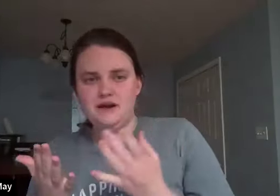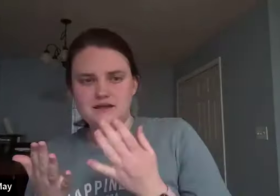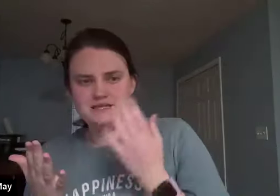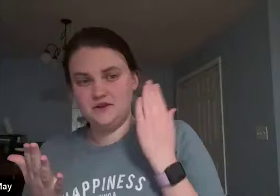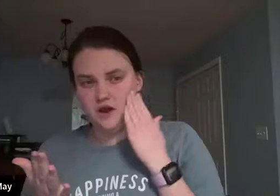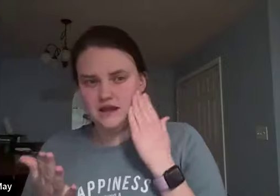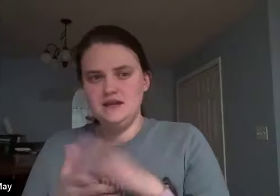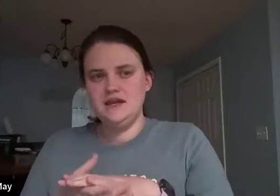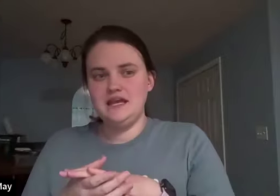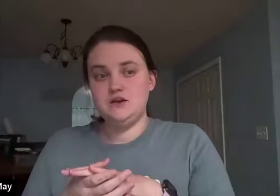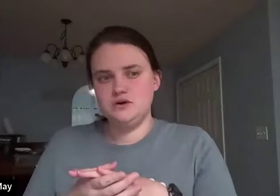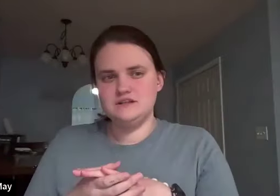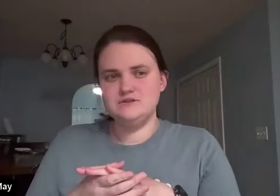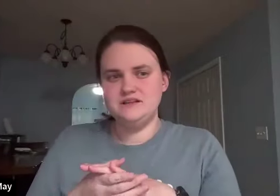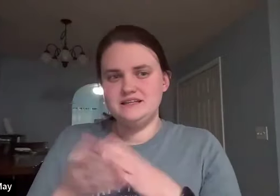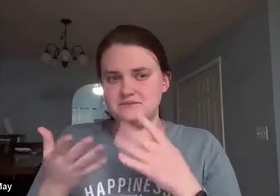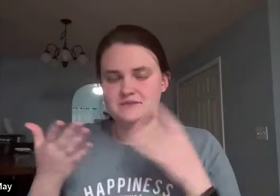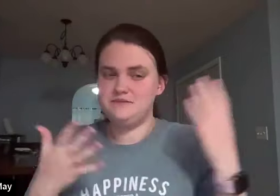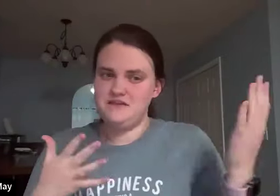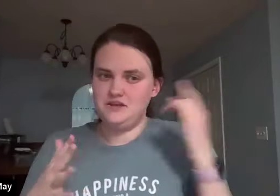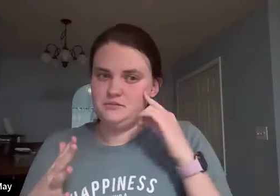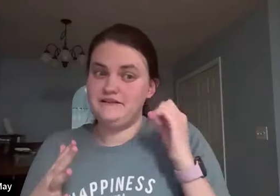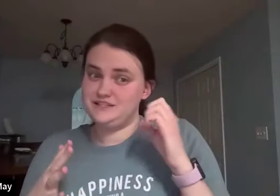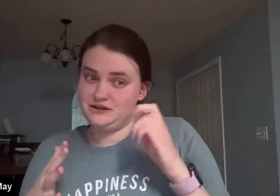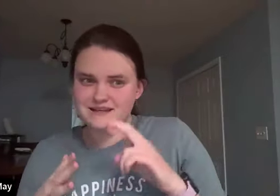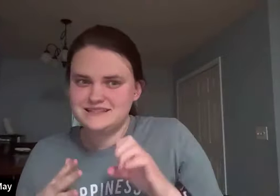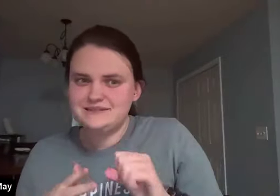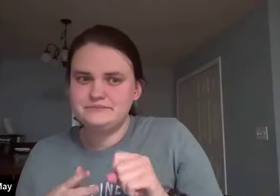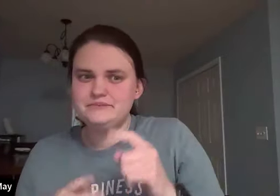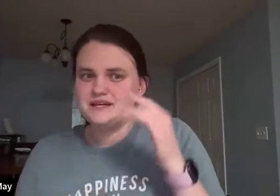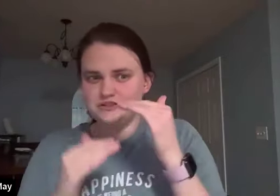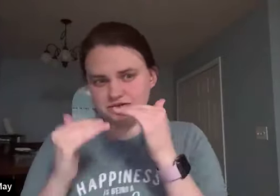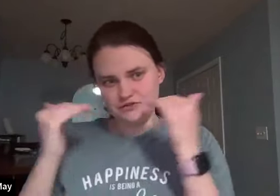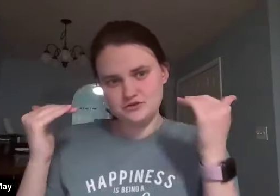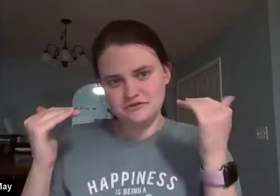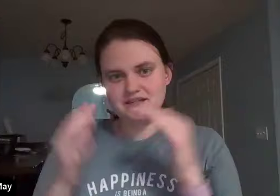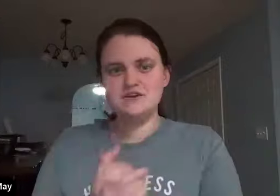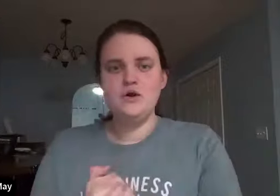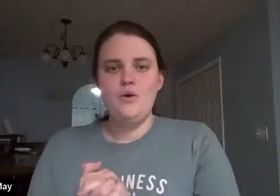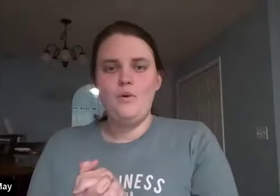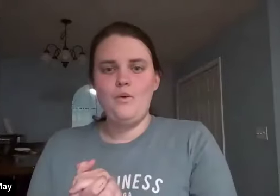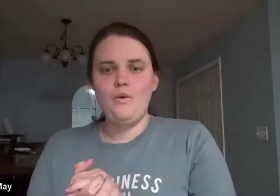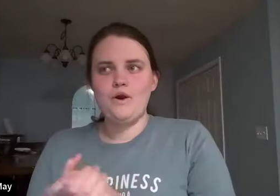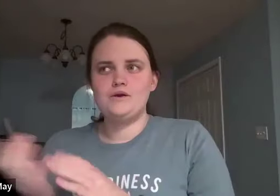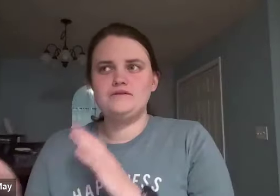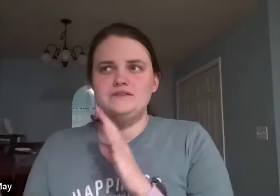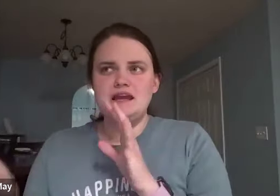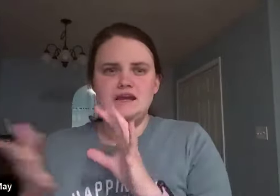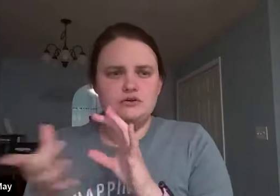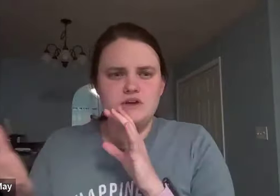because if not, it could also be like, sometimes they may think you're being like sarcastic because you're neutral face, or they're not